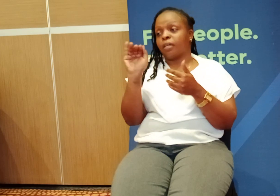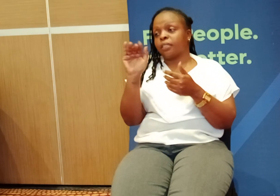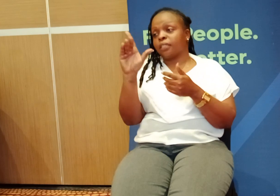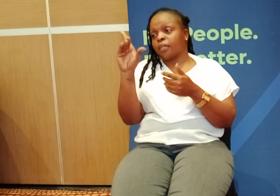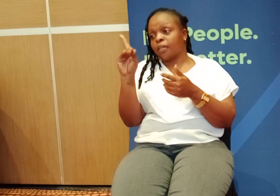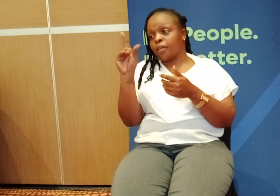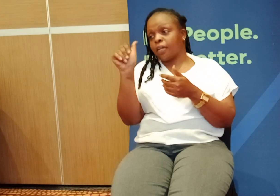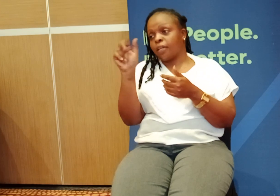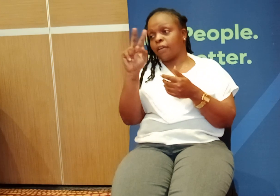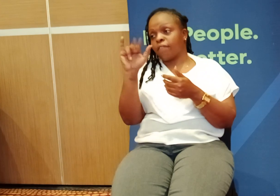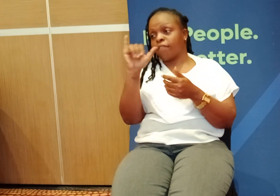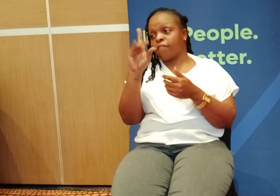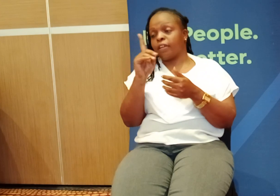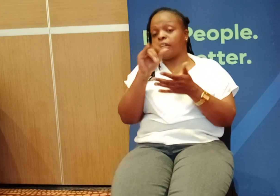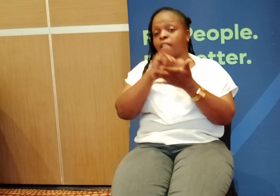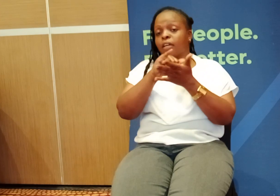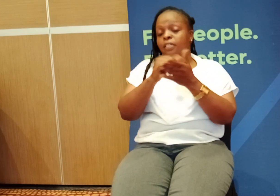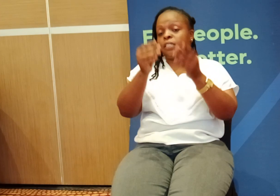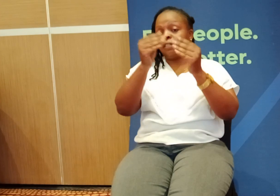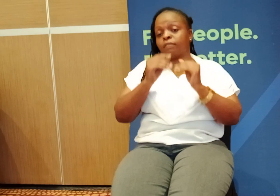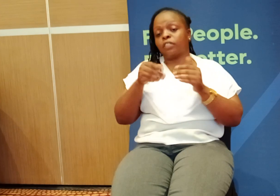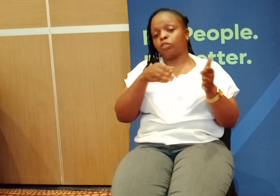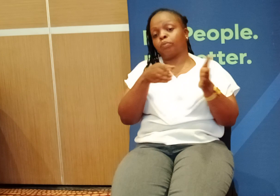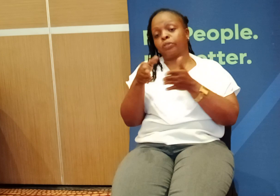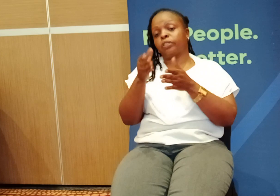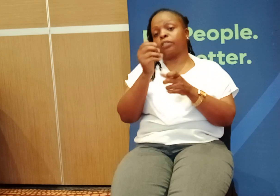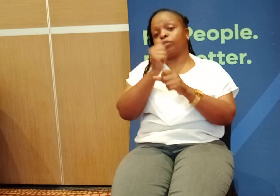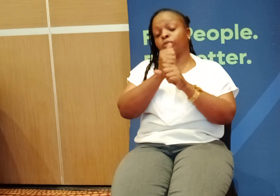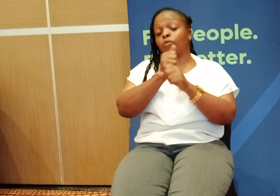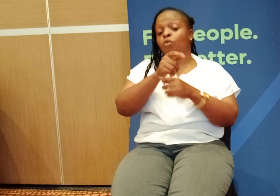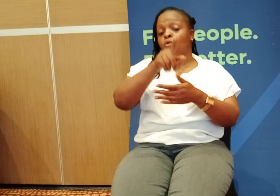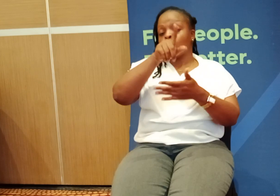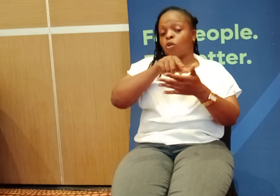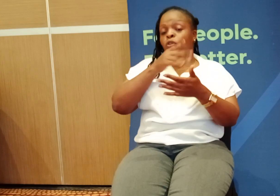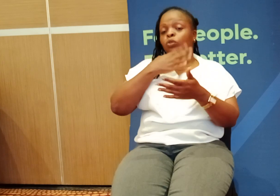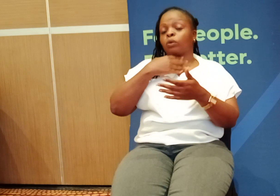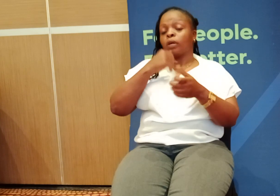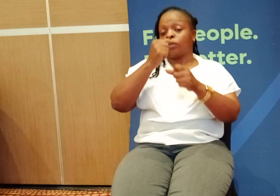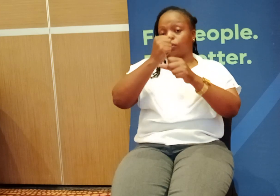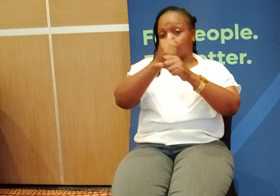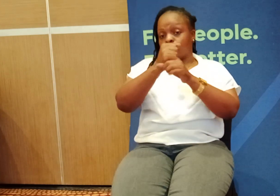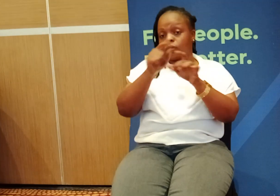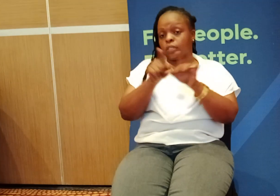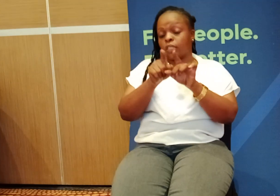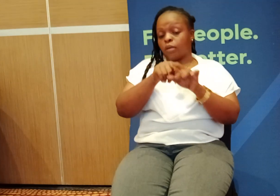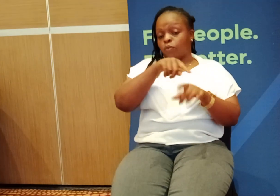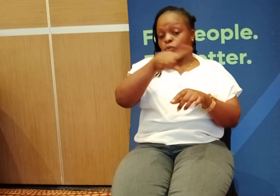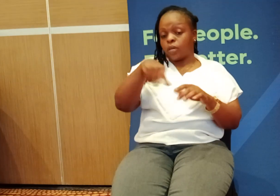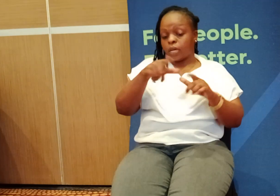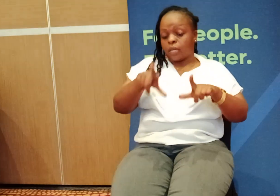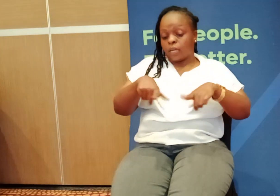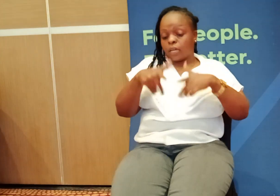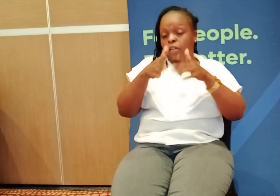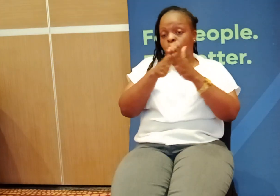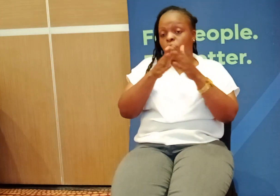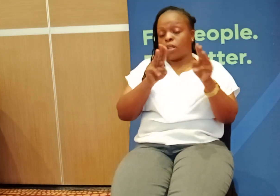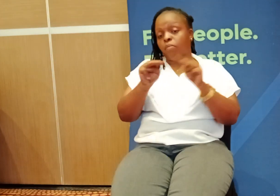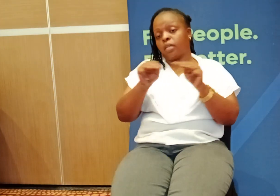that should give us opportunity to do what we want to do. And we are aligned with the management and the board of